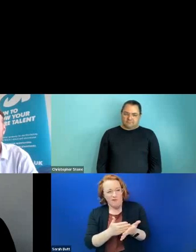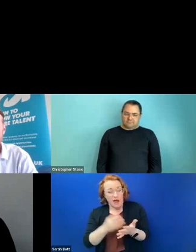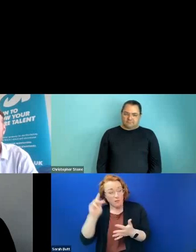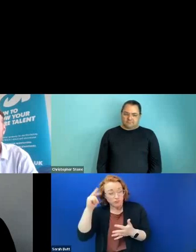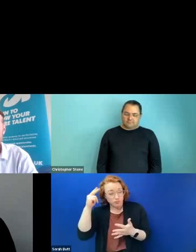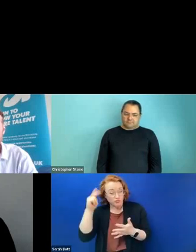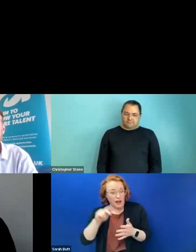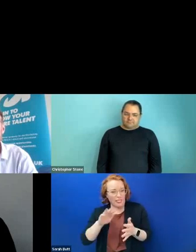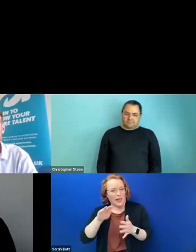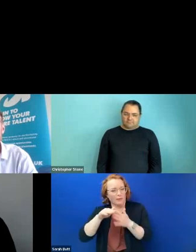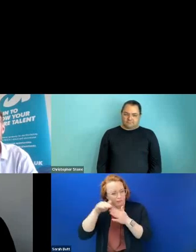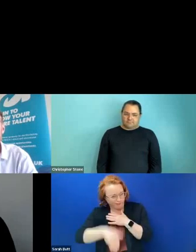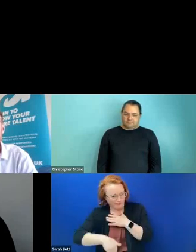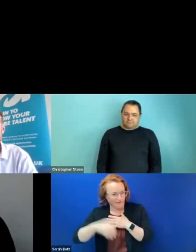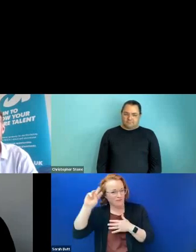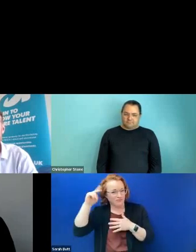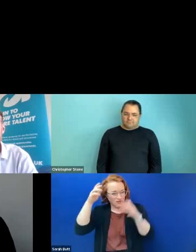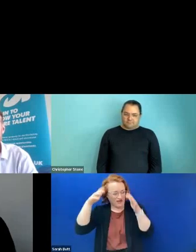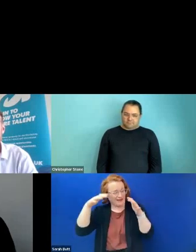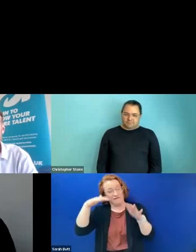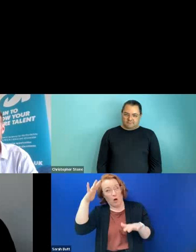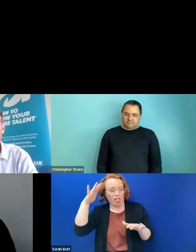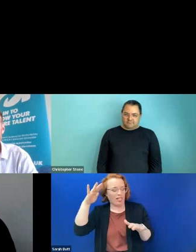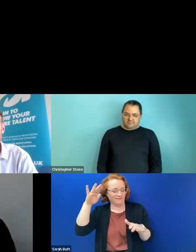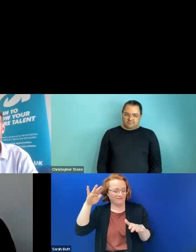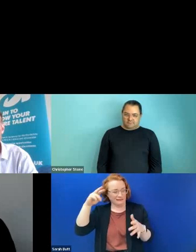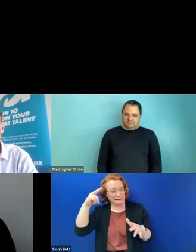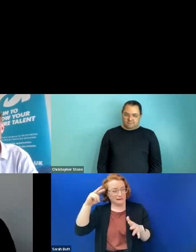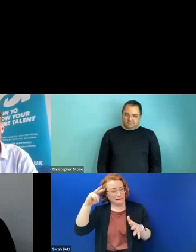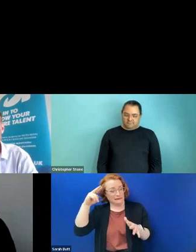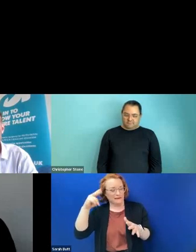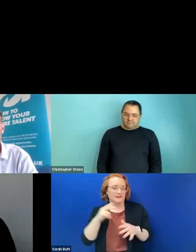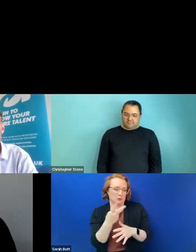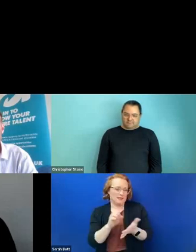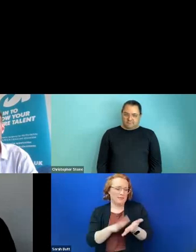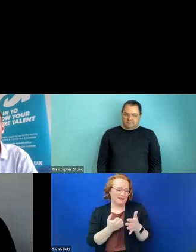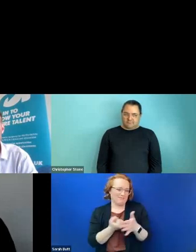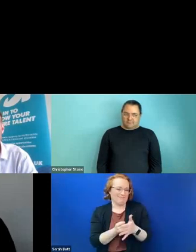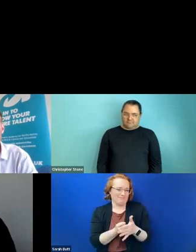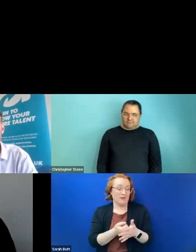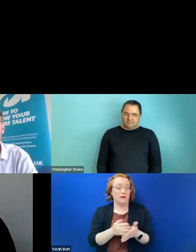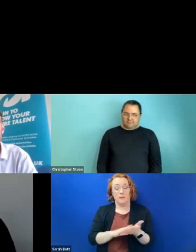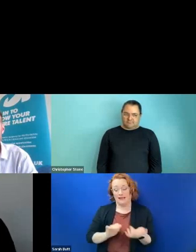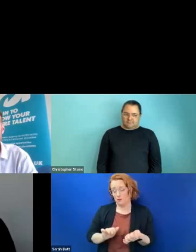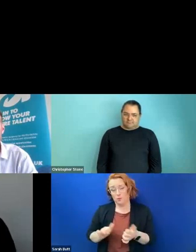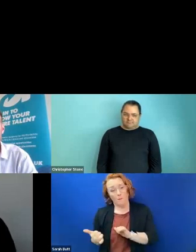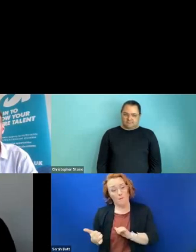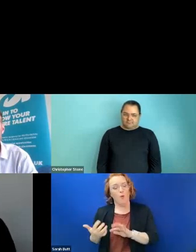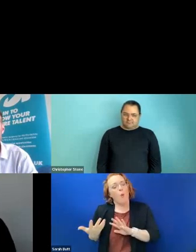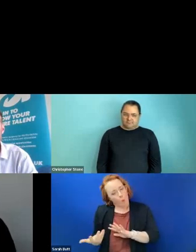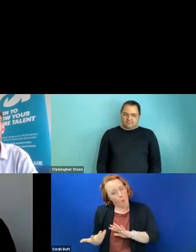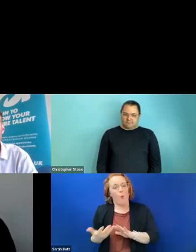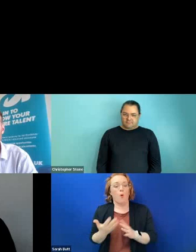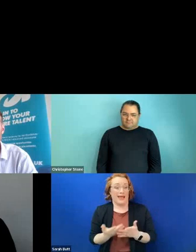cognitive load is basically, your brain is full and you can't keep doing it Yeah. anymore. So you either swap, or like in our